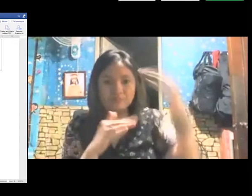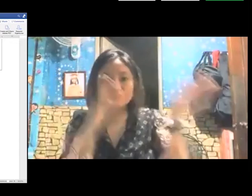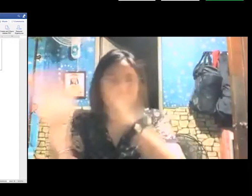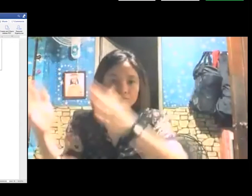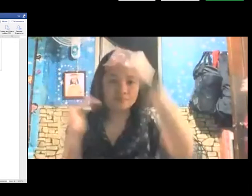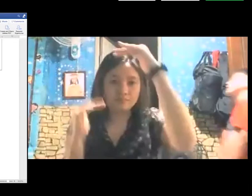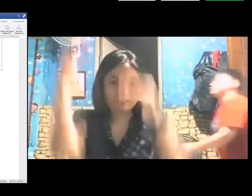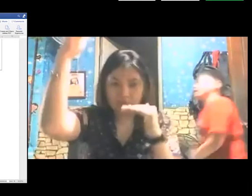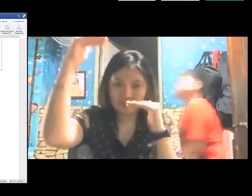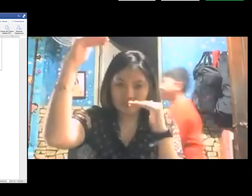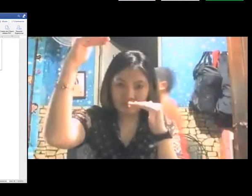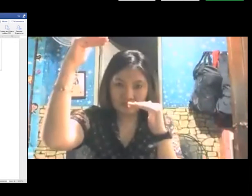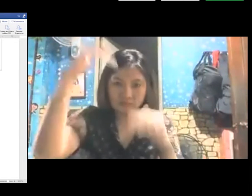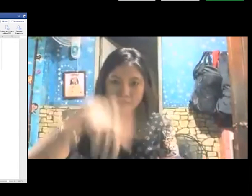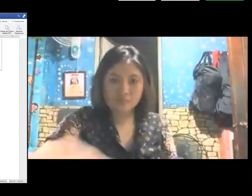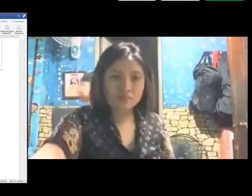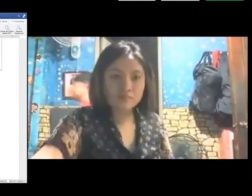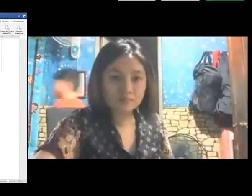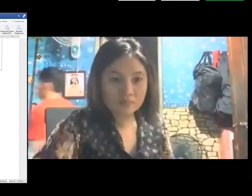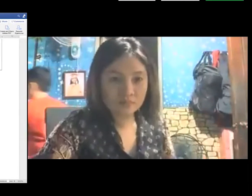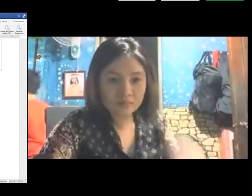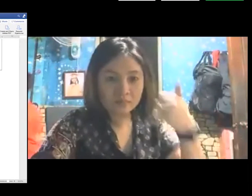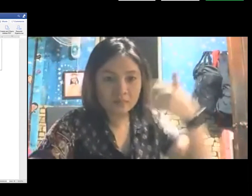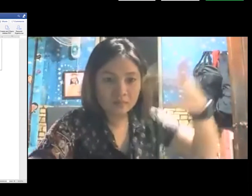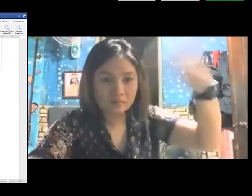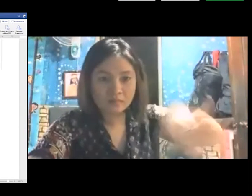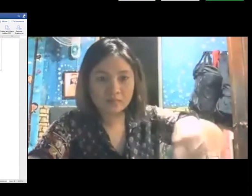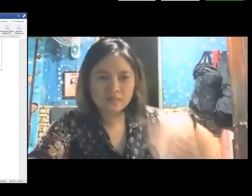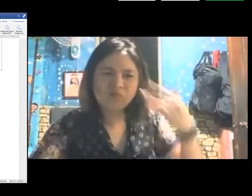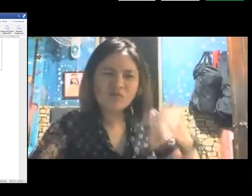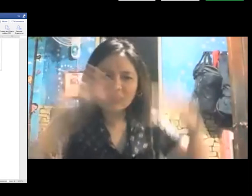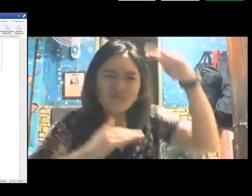So we have we did equal, now bigger than,